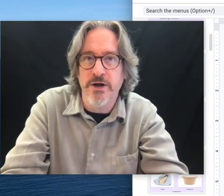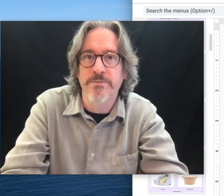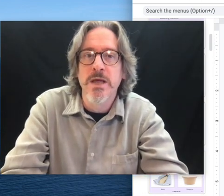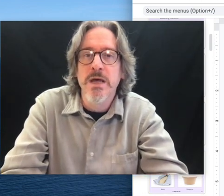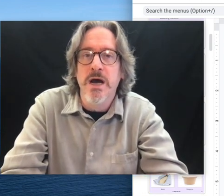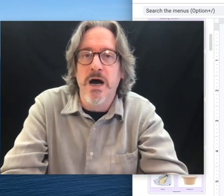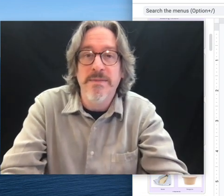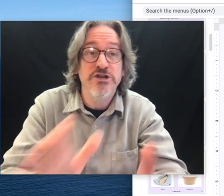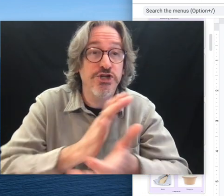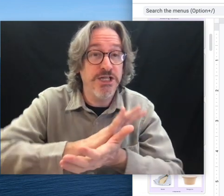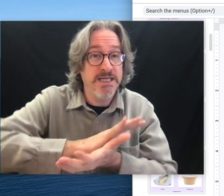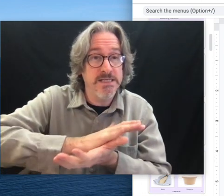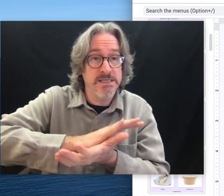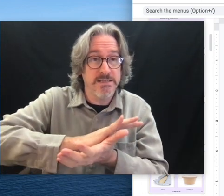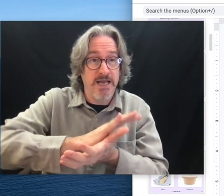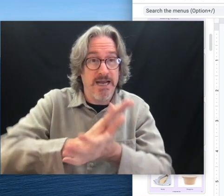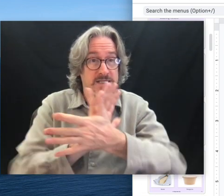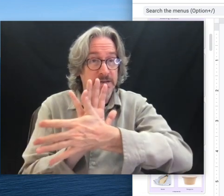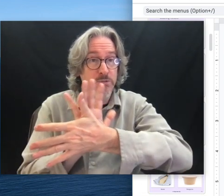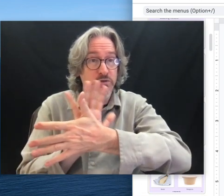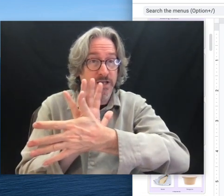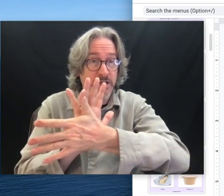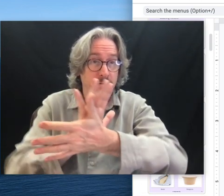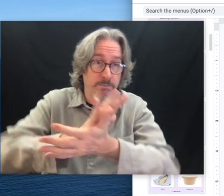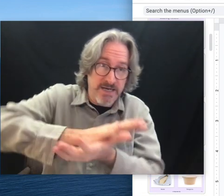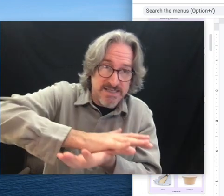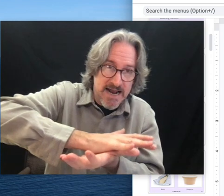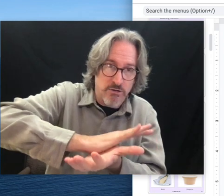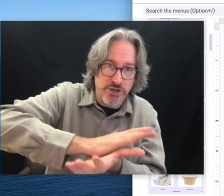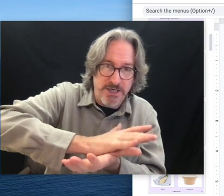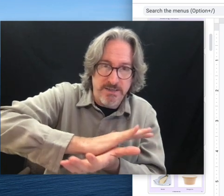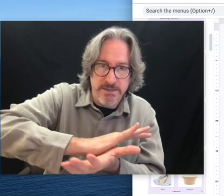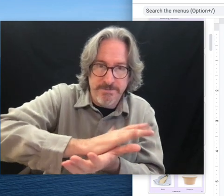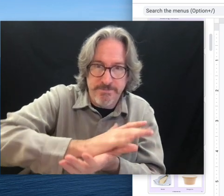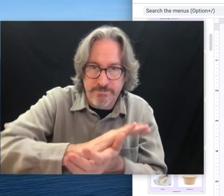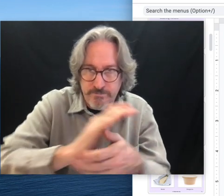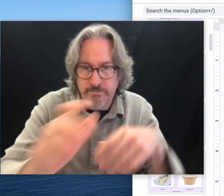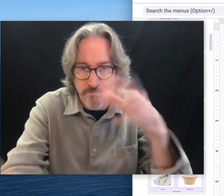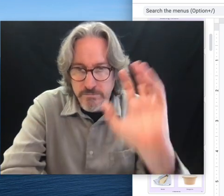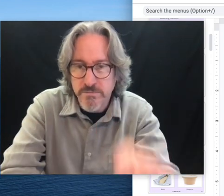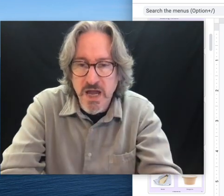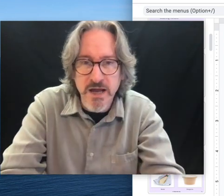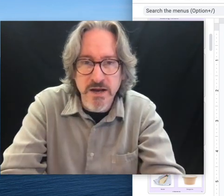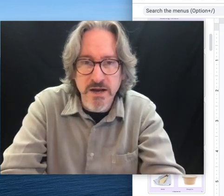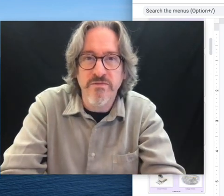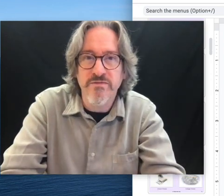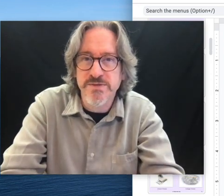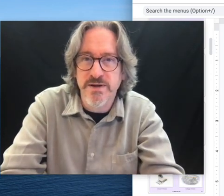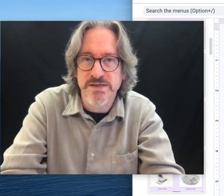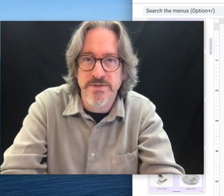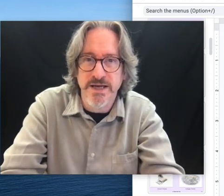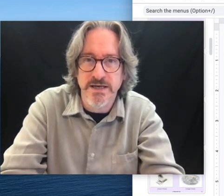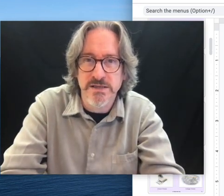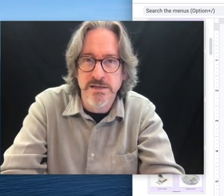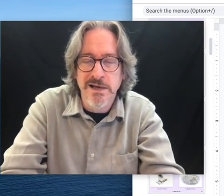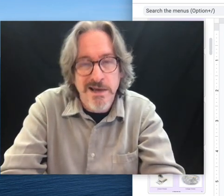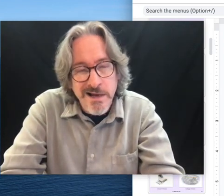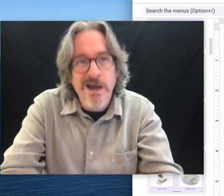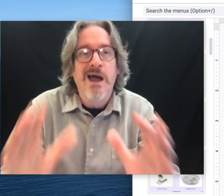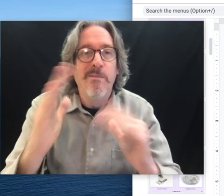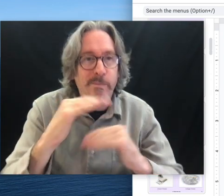but cheese, and it's like movie, but it's down cheese. And you'll fingerspell some